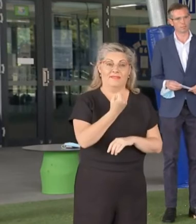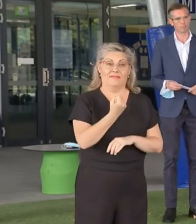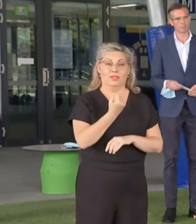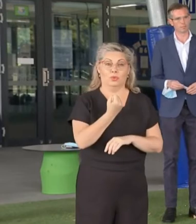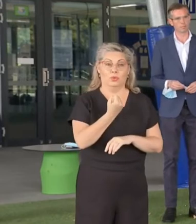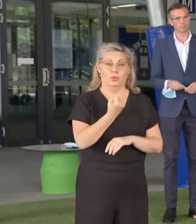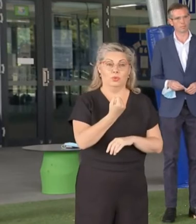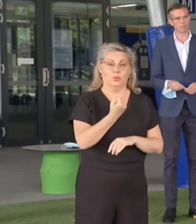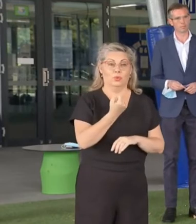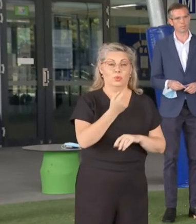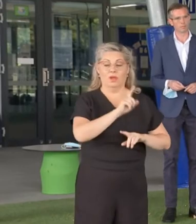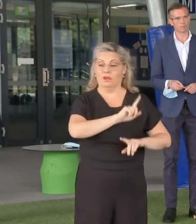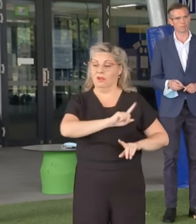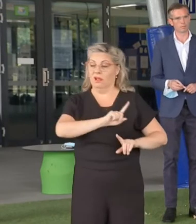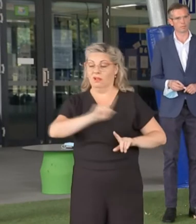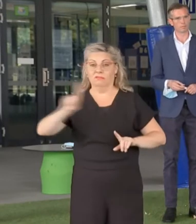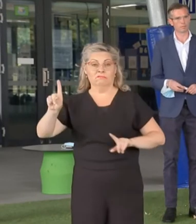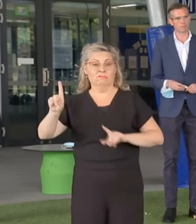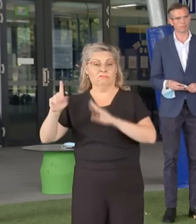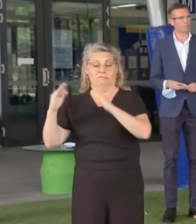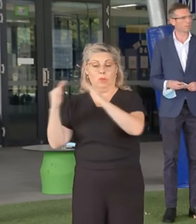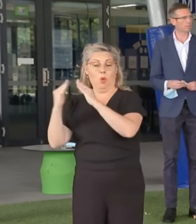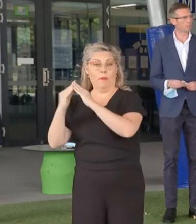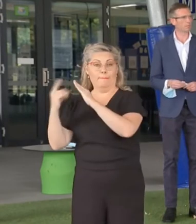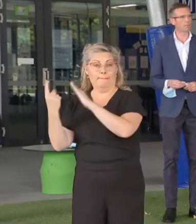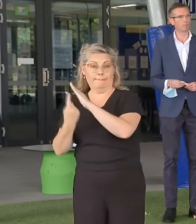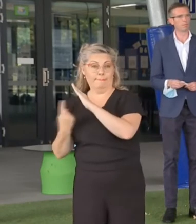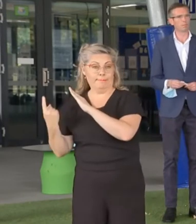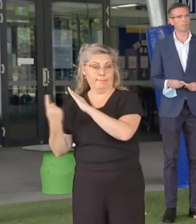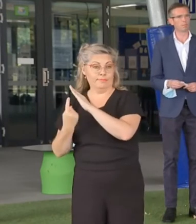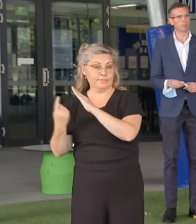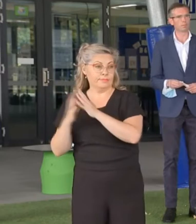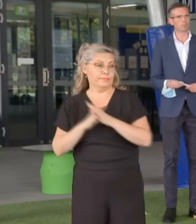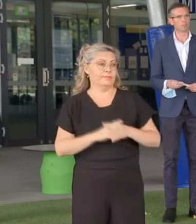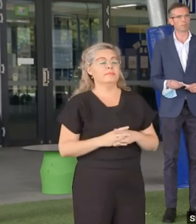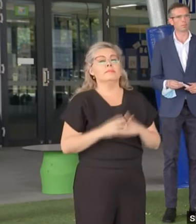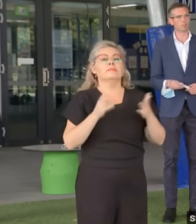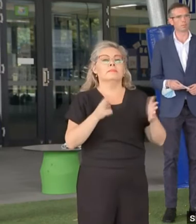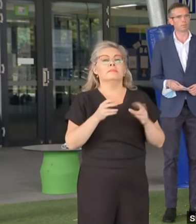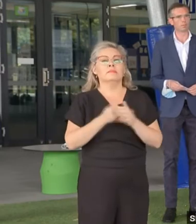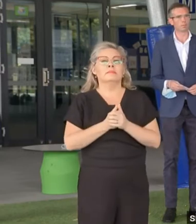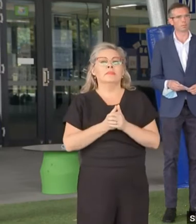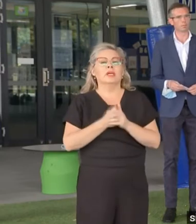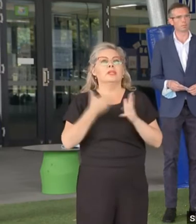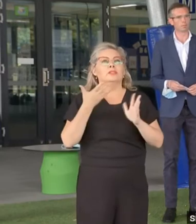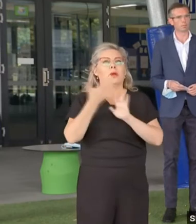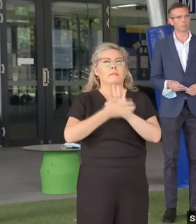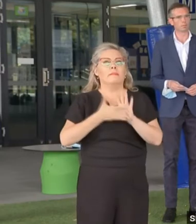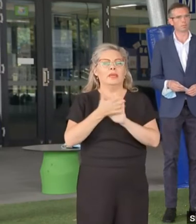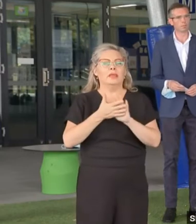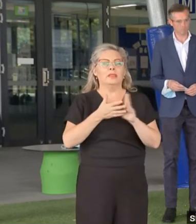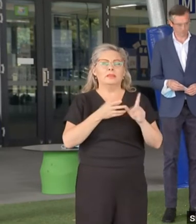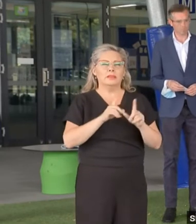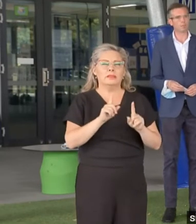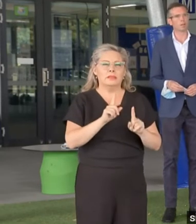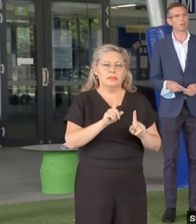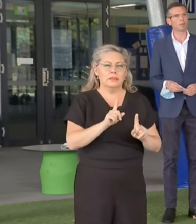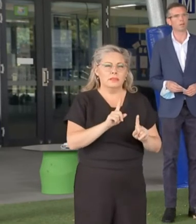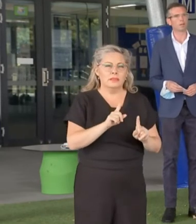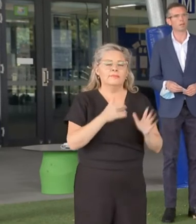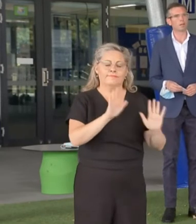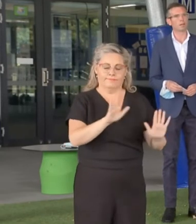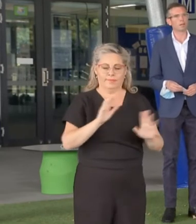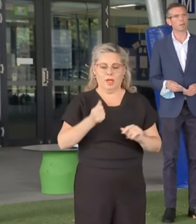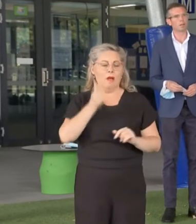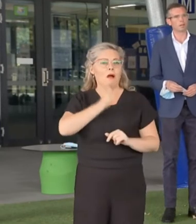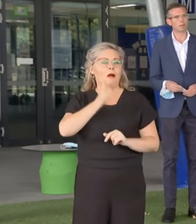don't understand the question. So a teacher who is a close contact, Through a household setting? yes, Yeah. doesn't have to isolate, can go into the classroom.